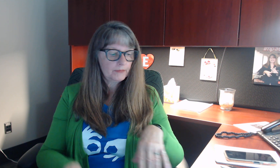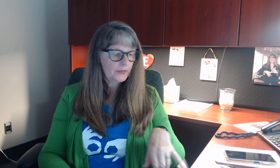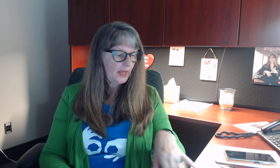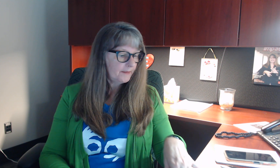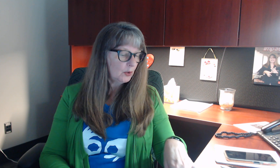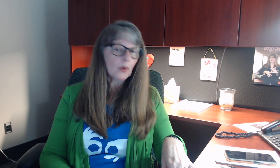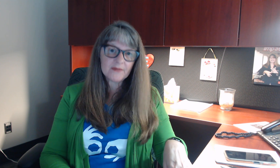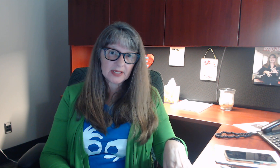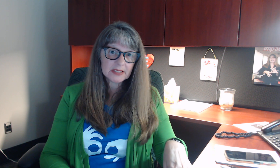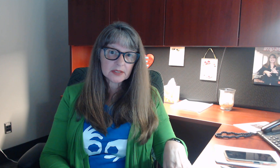Happen, or an event.